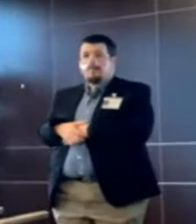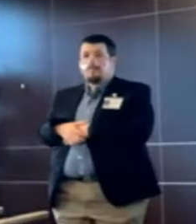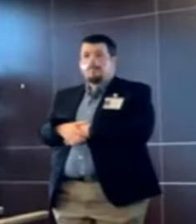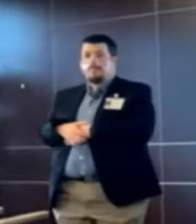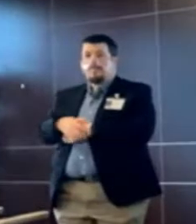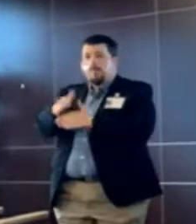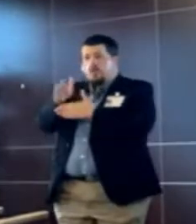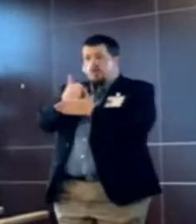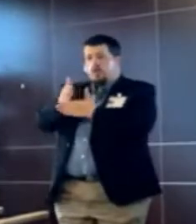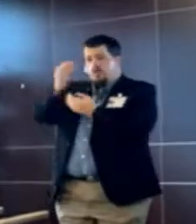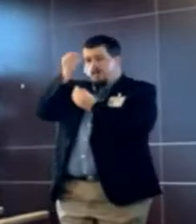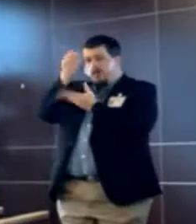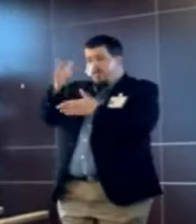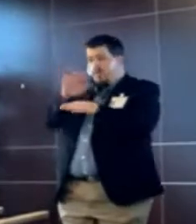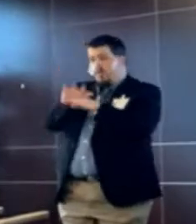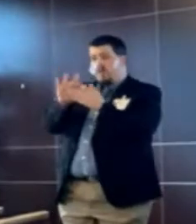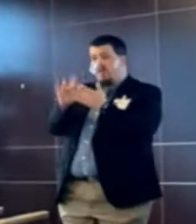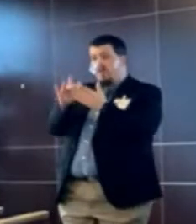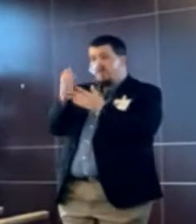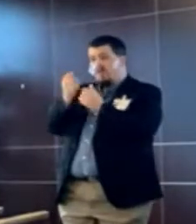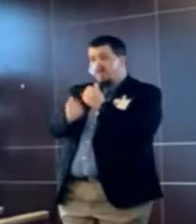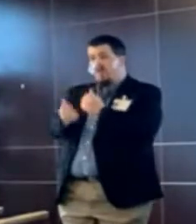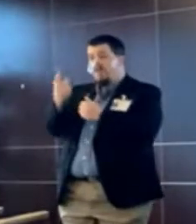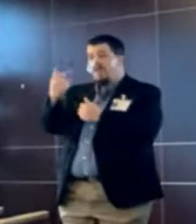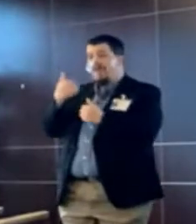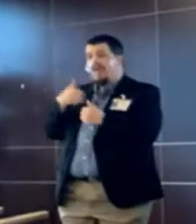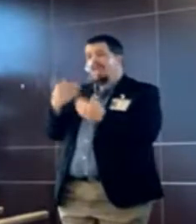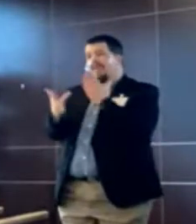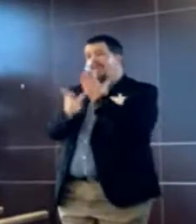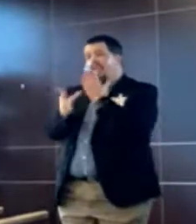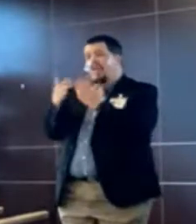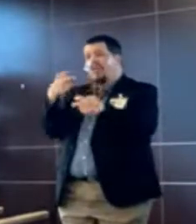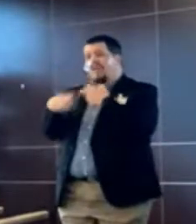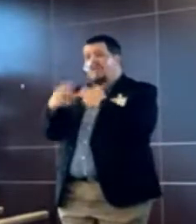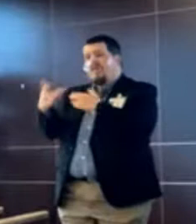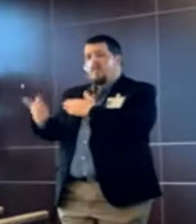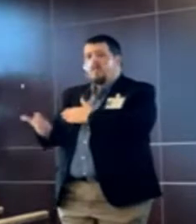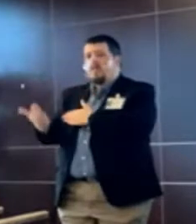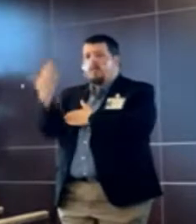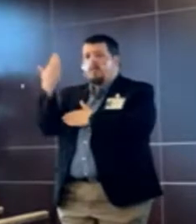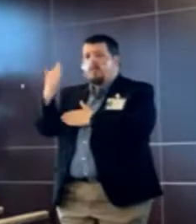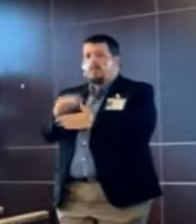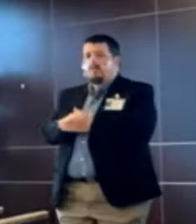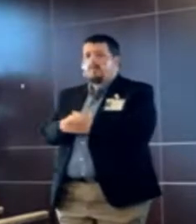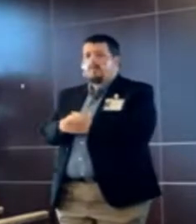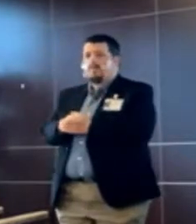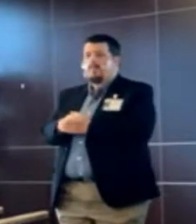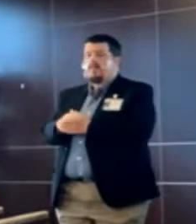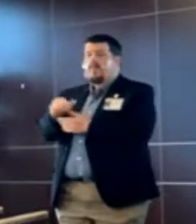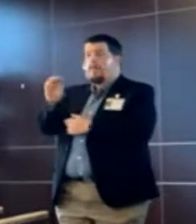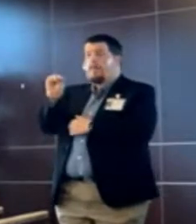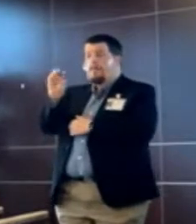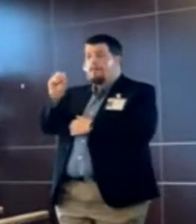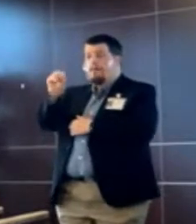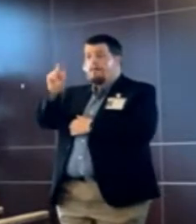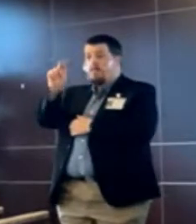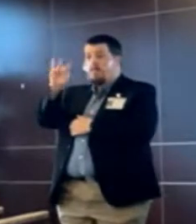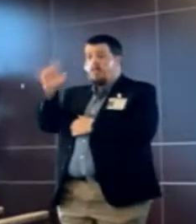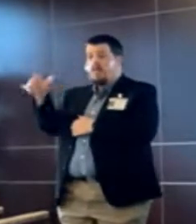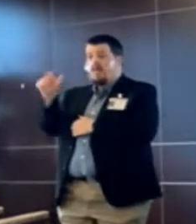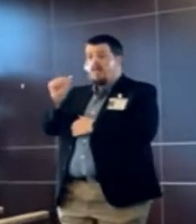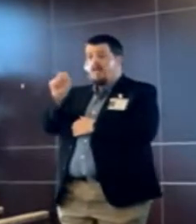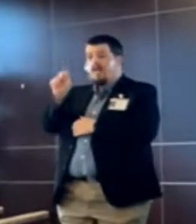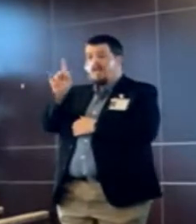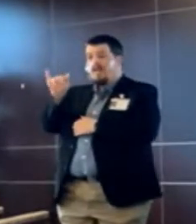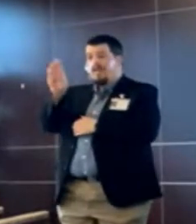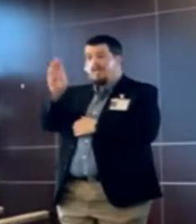We'll share this data pack online for everyone. We've had a little bit of technical difficulty this morning. Monoclonal antibodies, we've talked a lot about